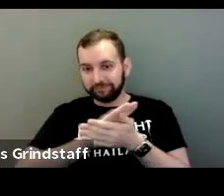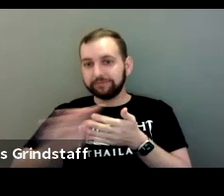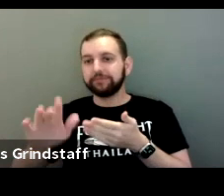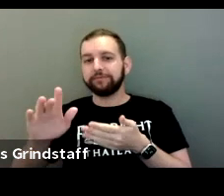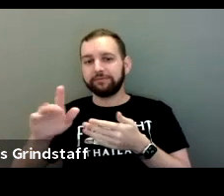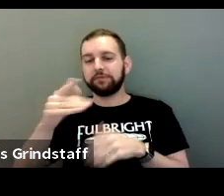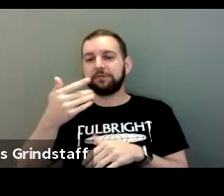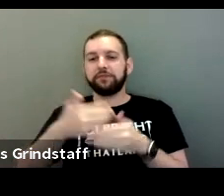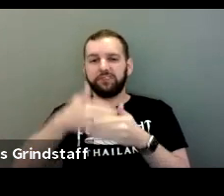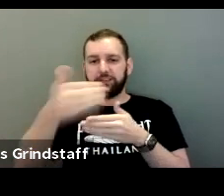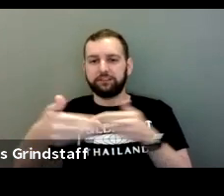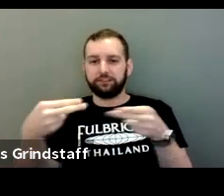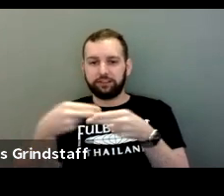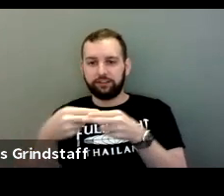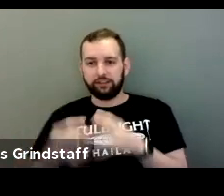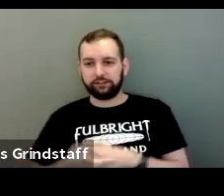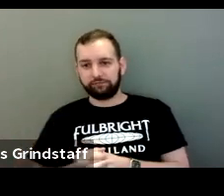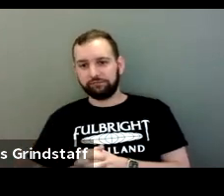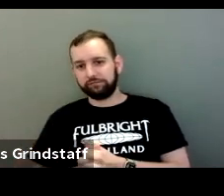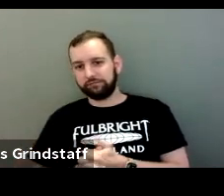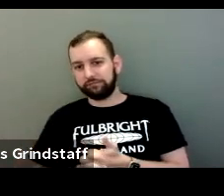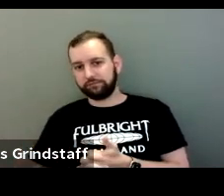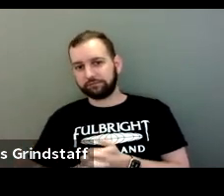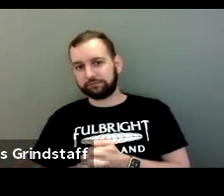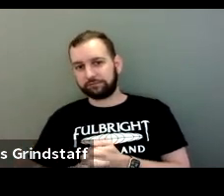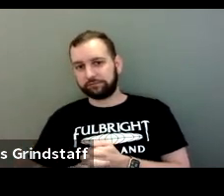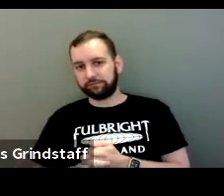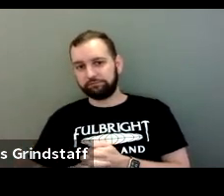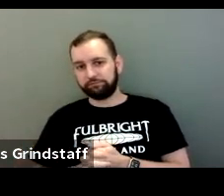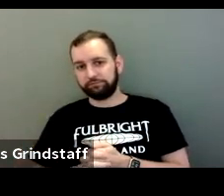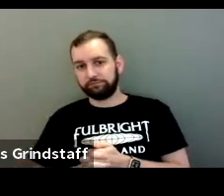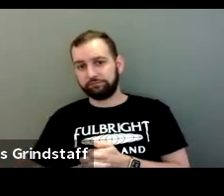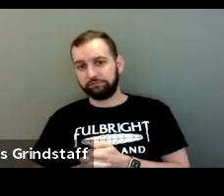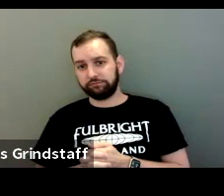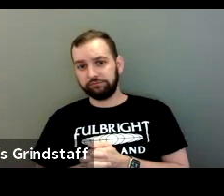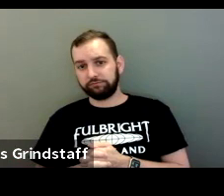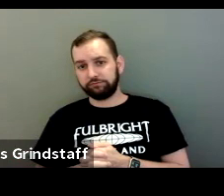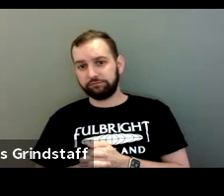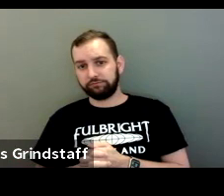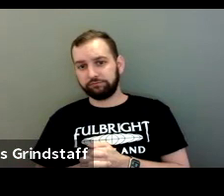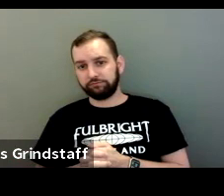are indeed many there. So that just gives you a little sense.